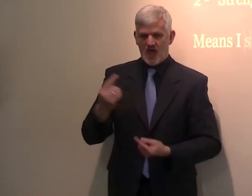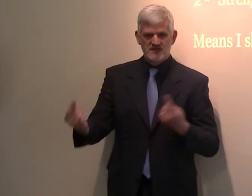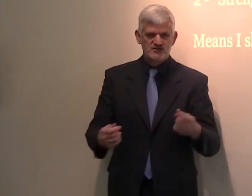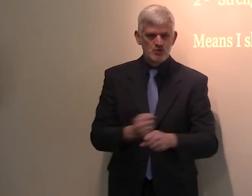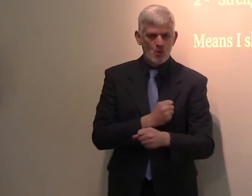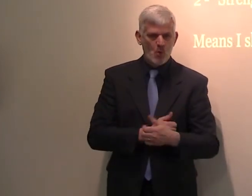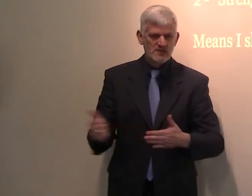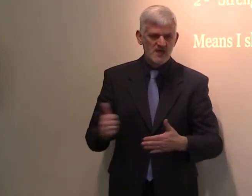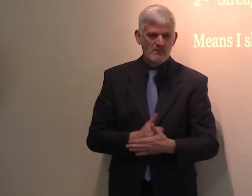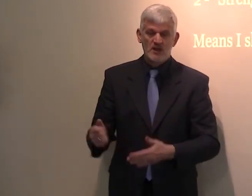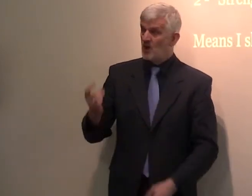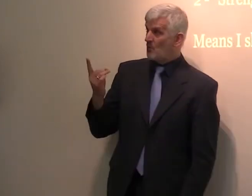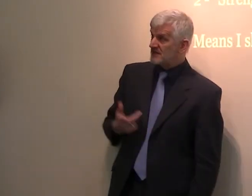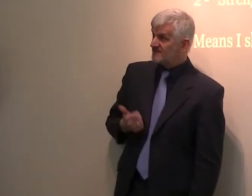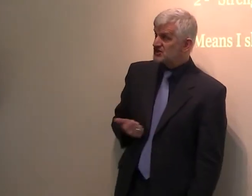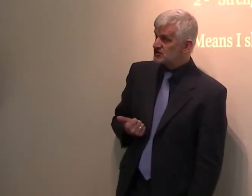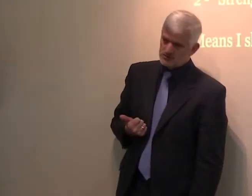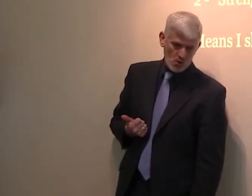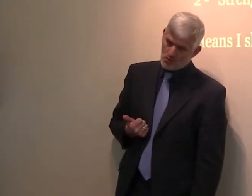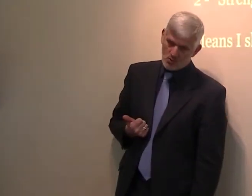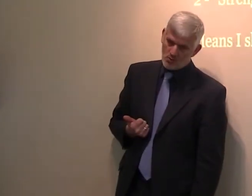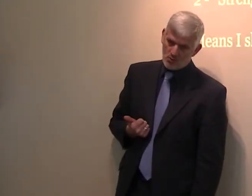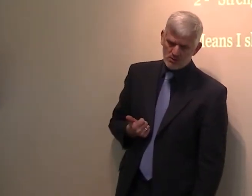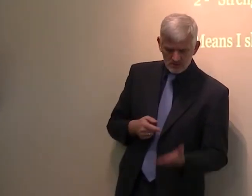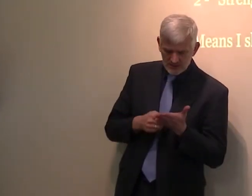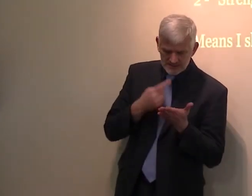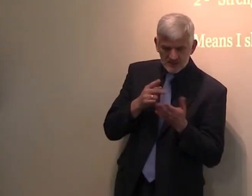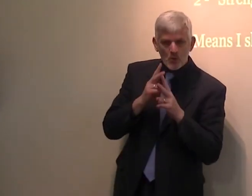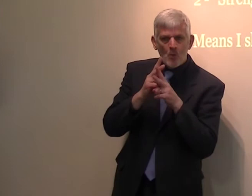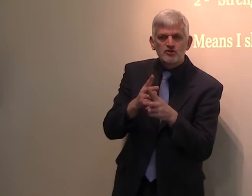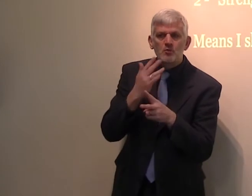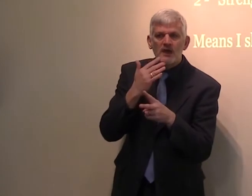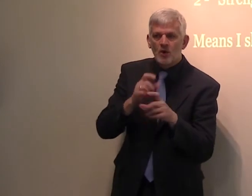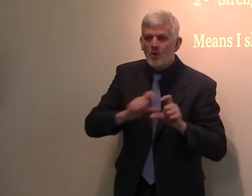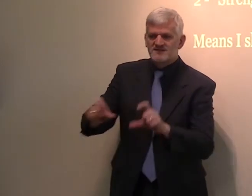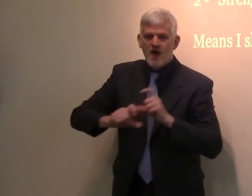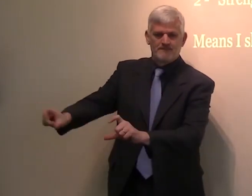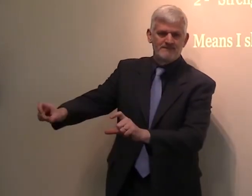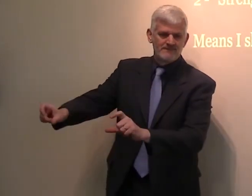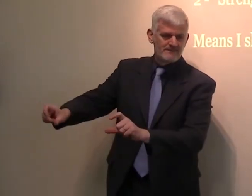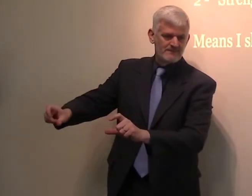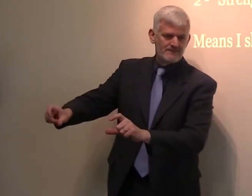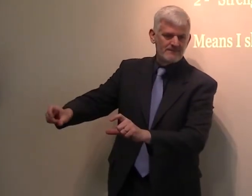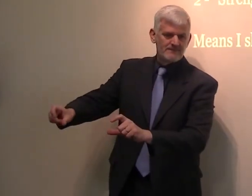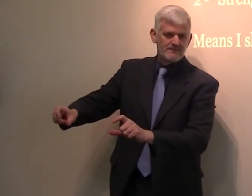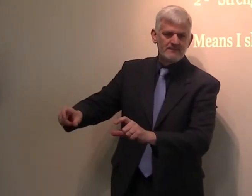once. Watch. When? All the time. Strengthen that spiritual residue.